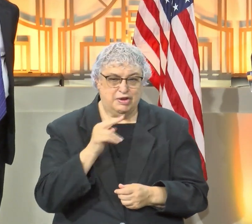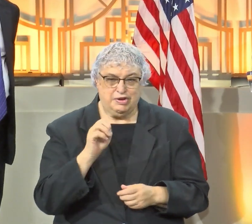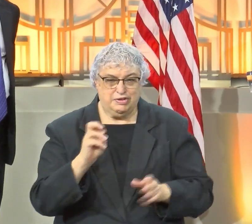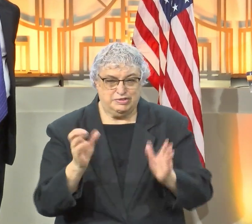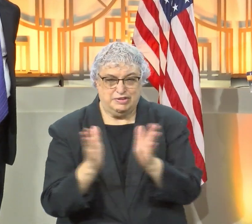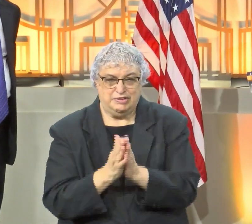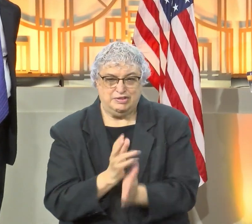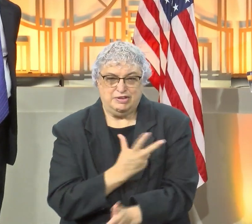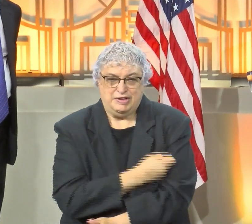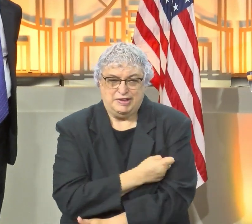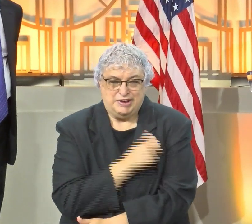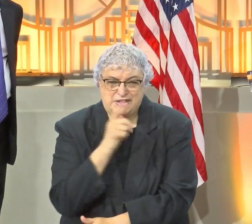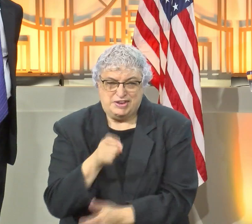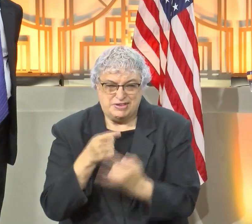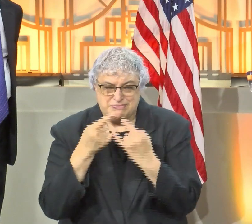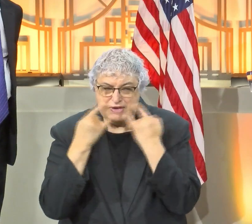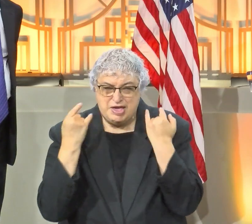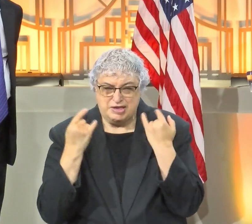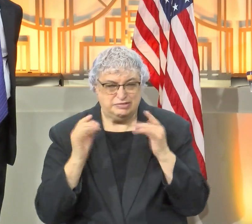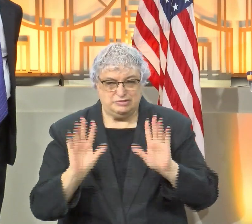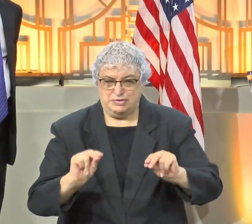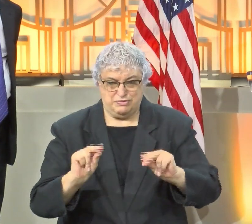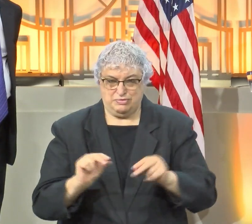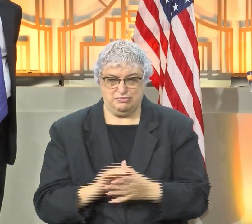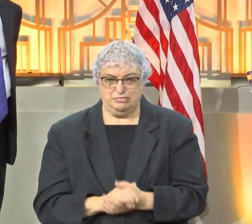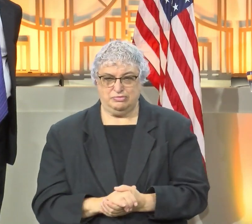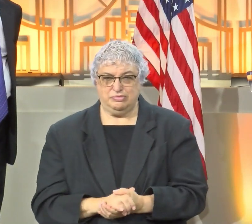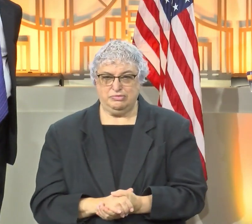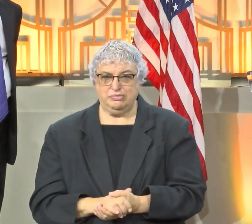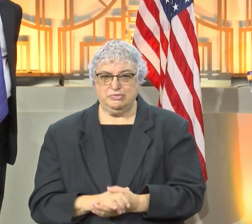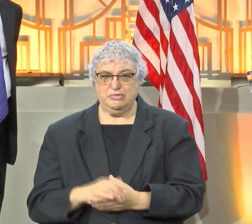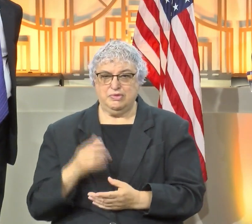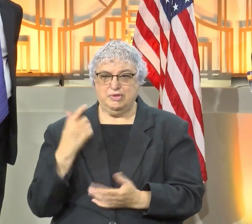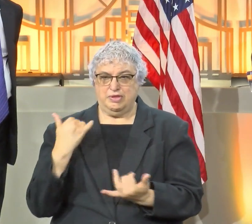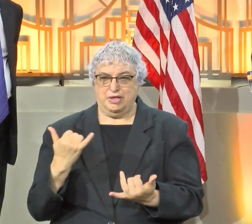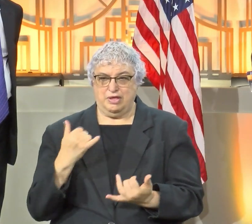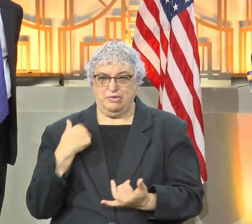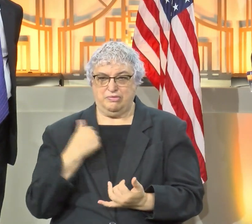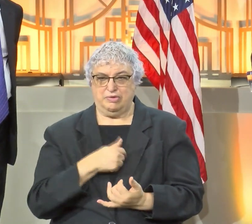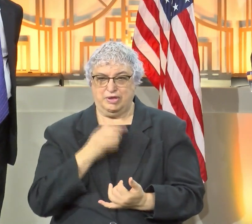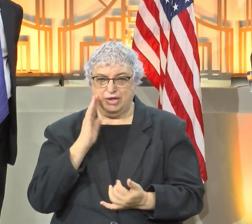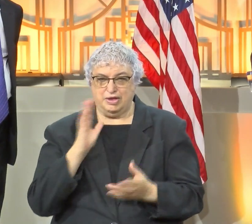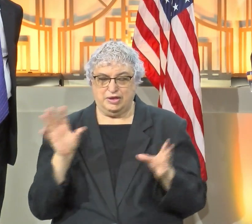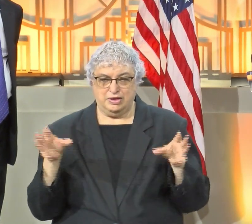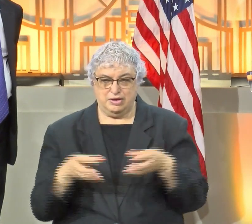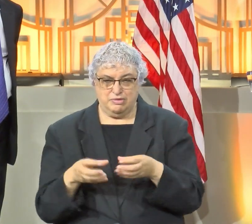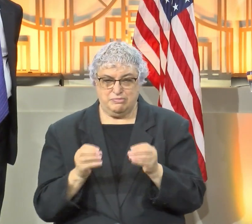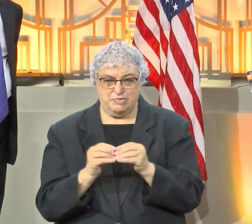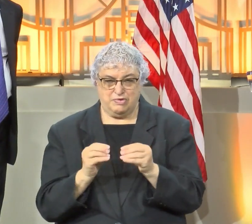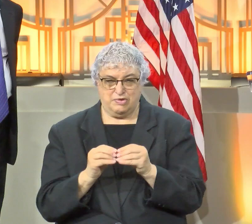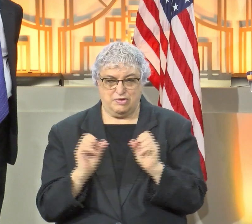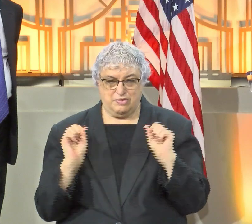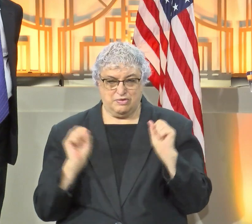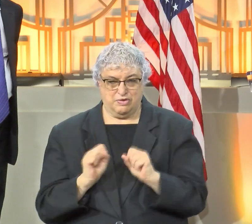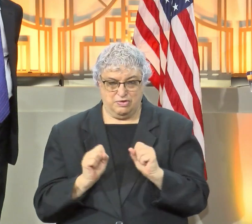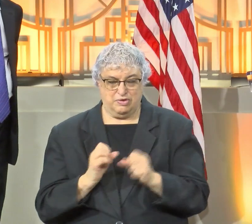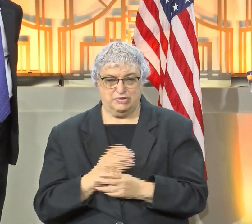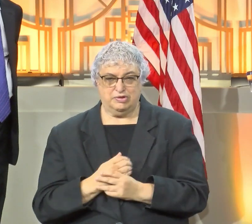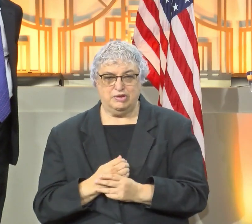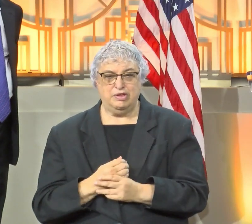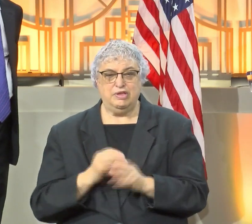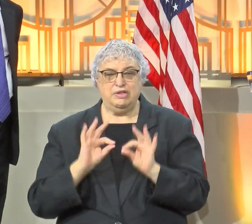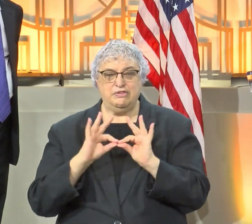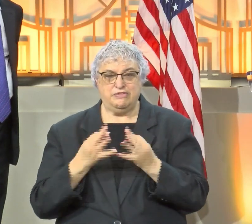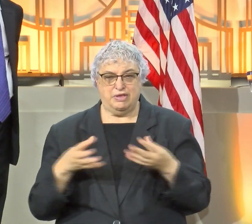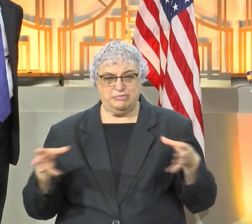vaccine and drop our guard. If anything, as we enter into the part of the season where we're going to be gathering indoors more because it's cold, we're going to be gathering in family